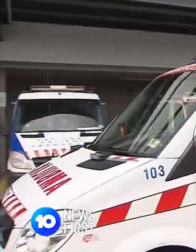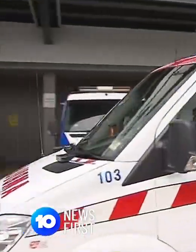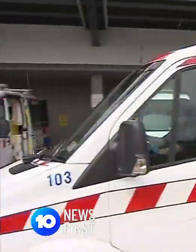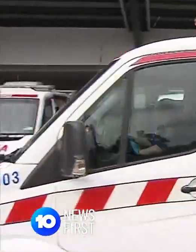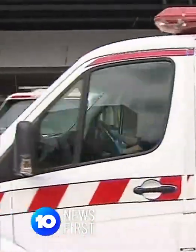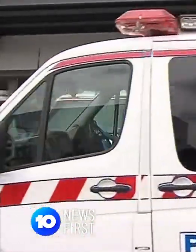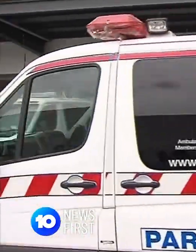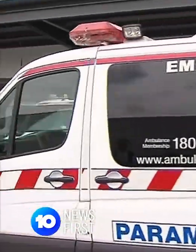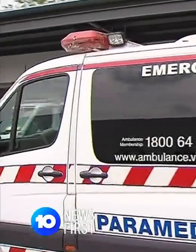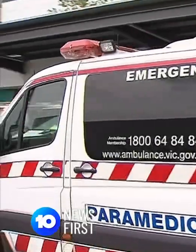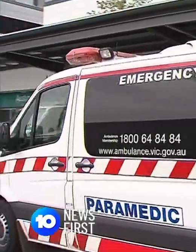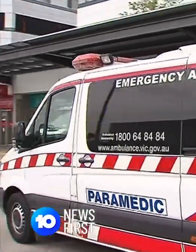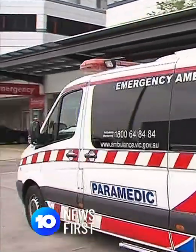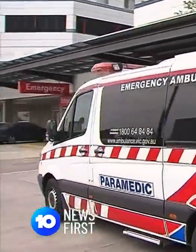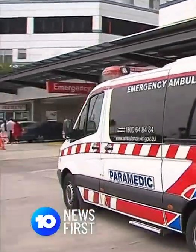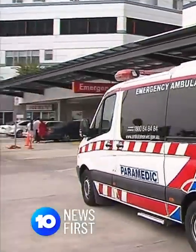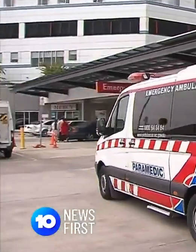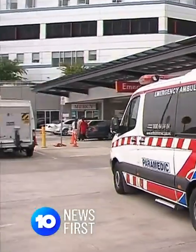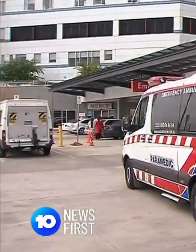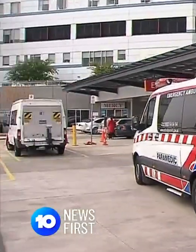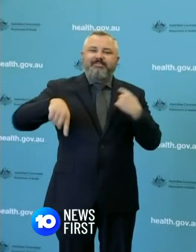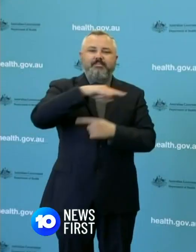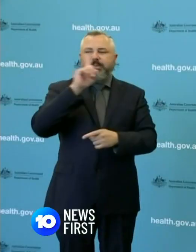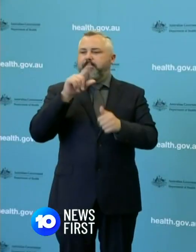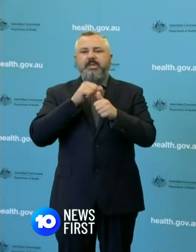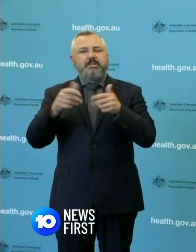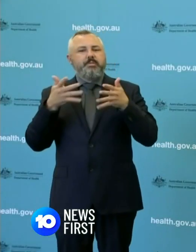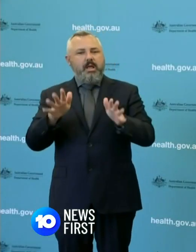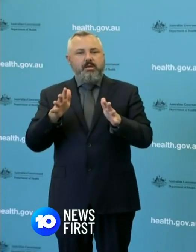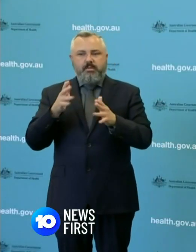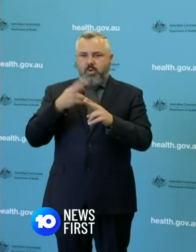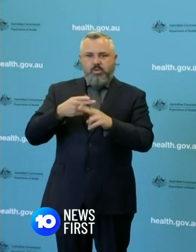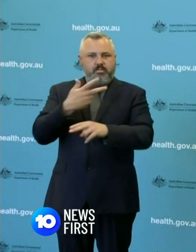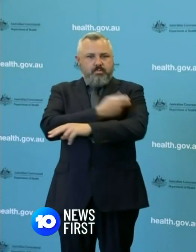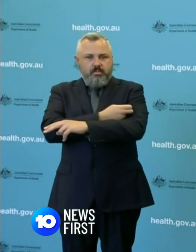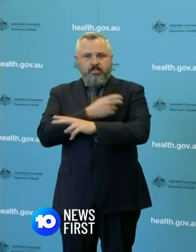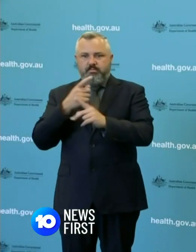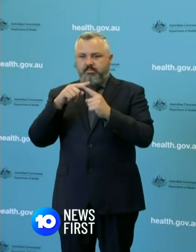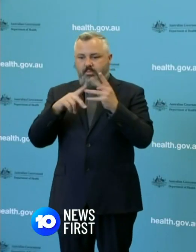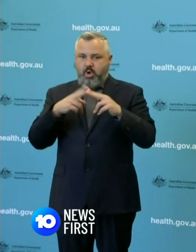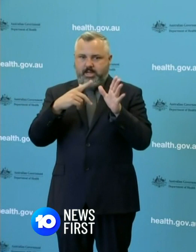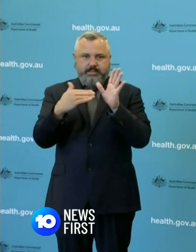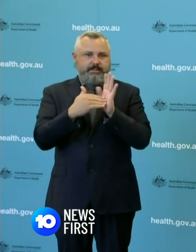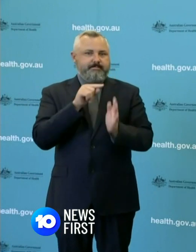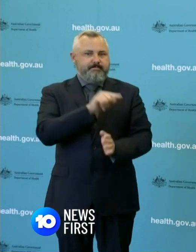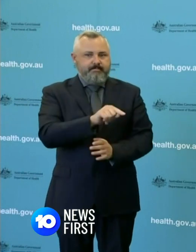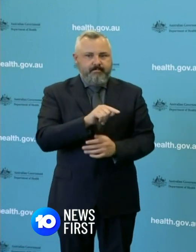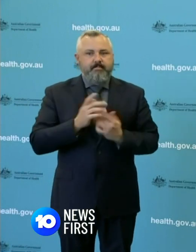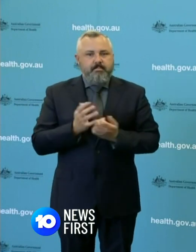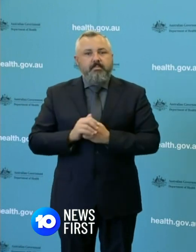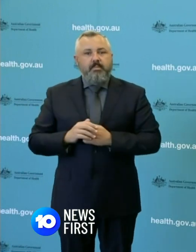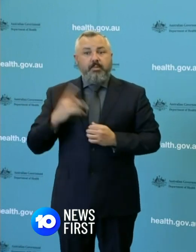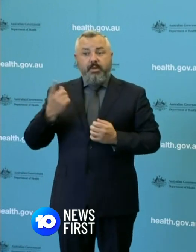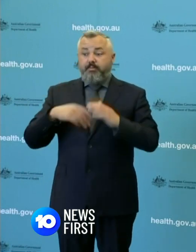ago. The acting chief medical officer says a link is likely. We don't have evidence of causality. The clinical